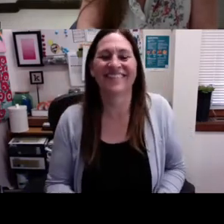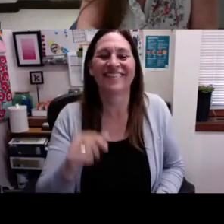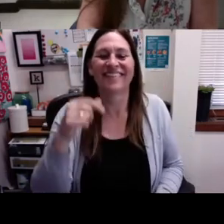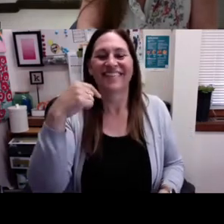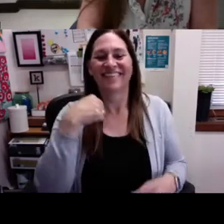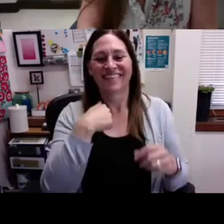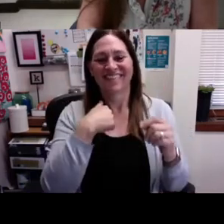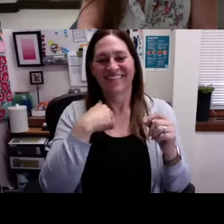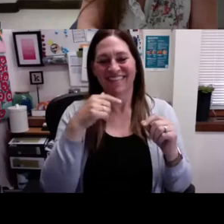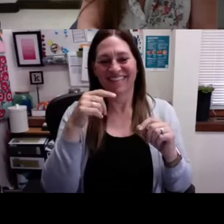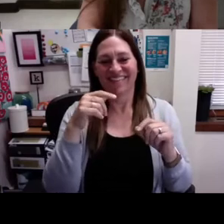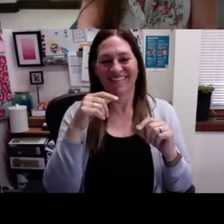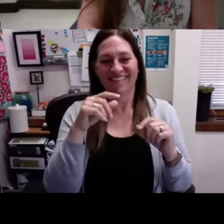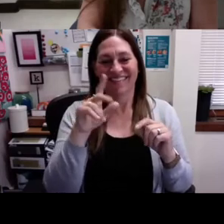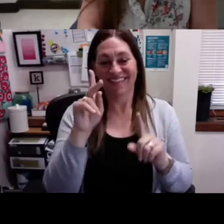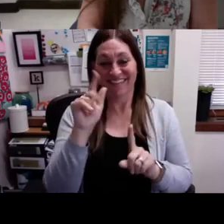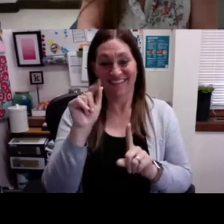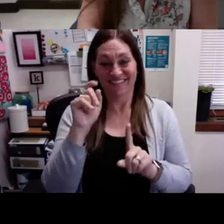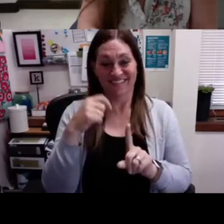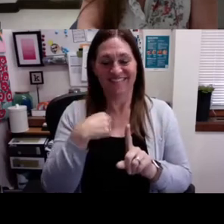everybody. Hello.